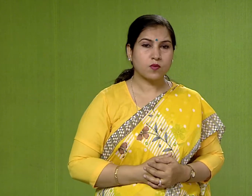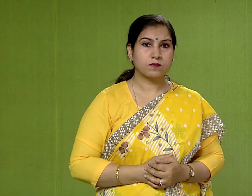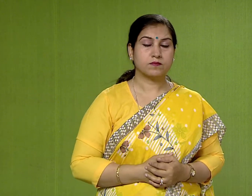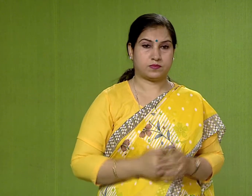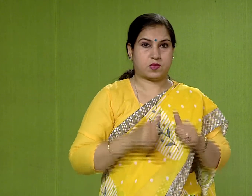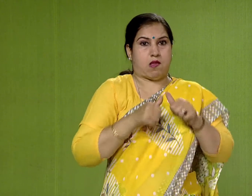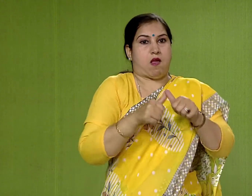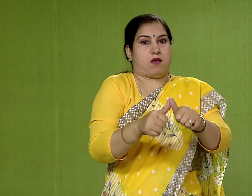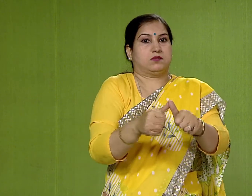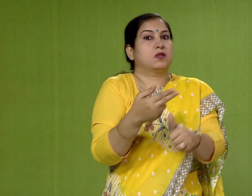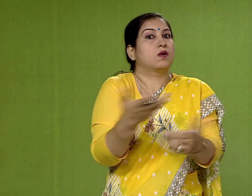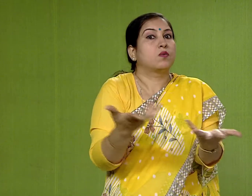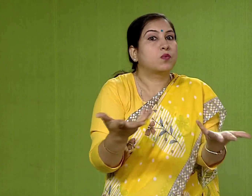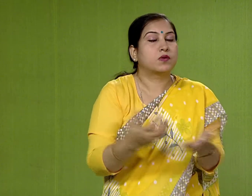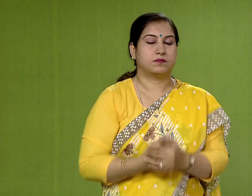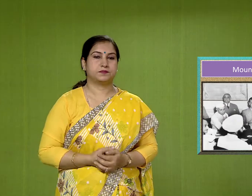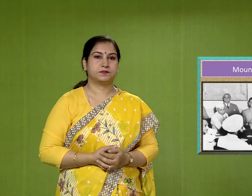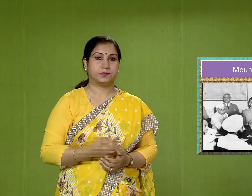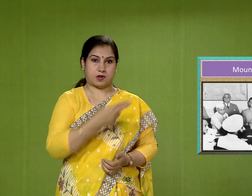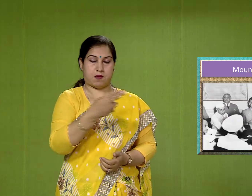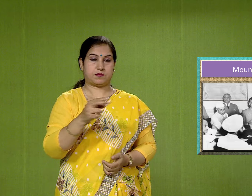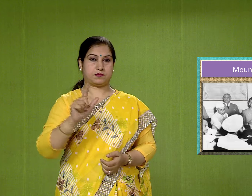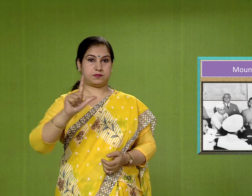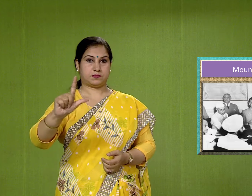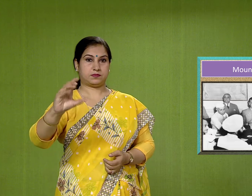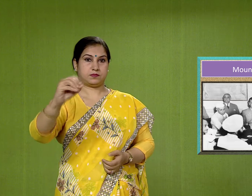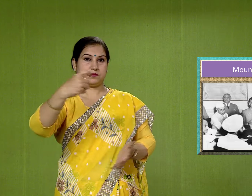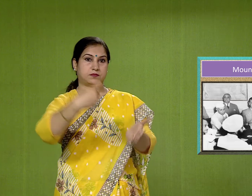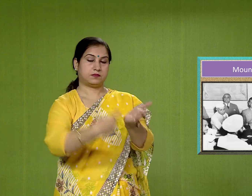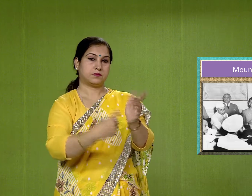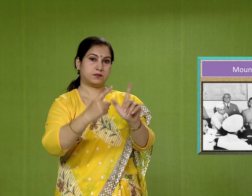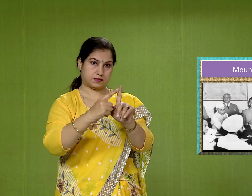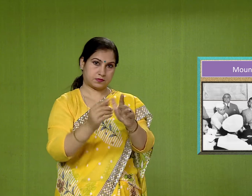The answer is Lord Mountbatten.